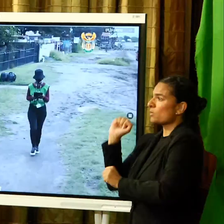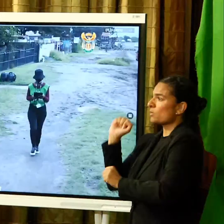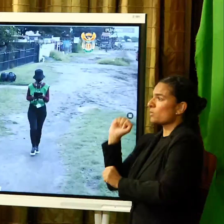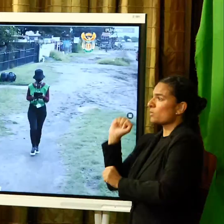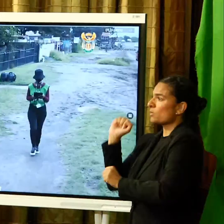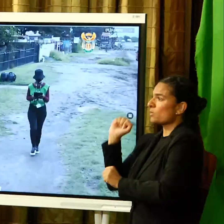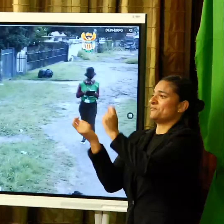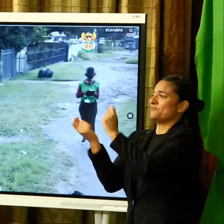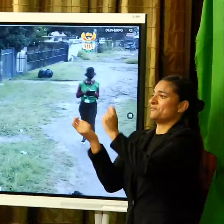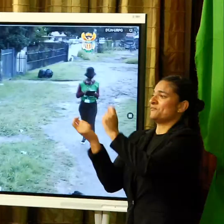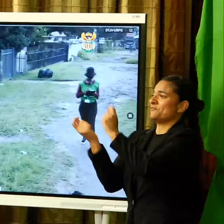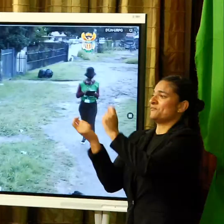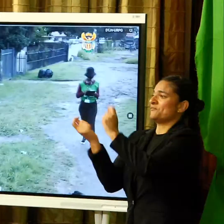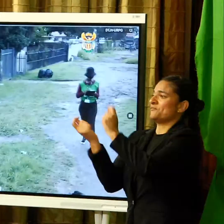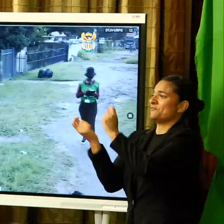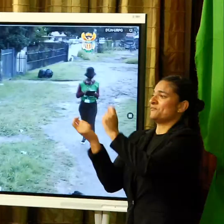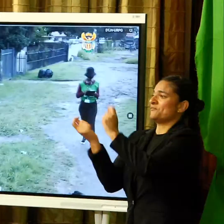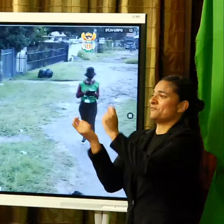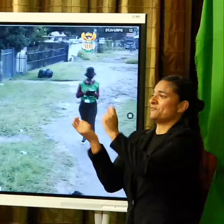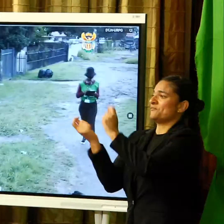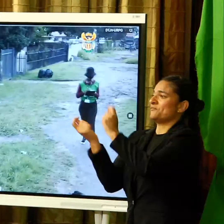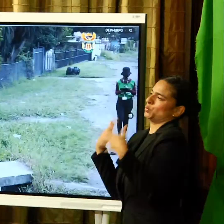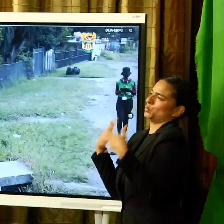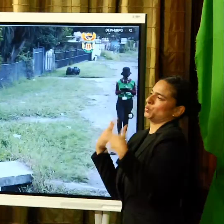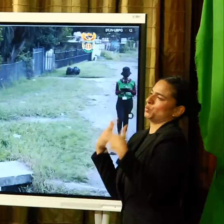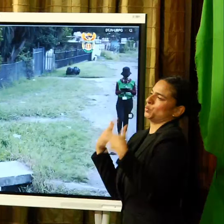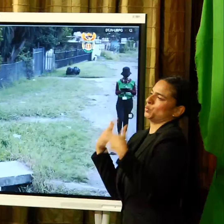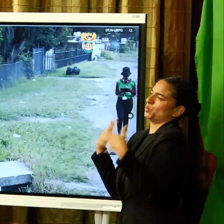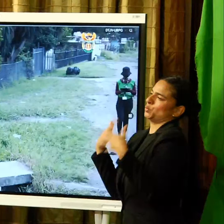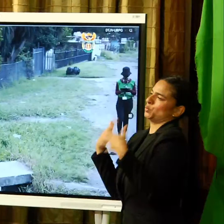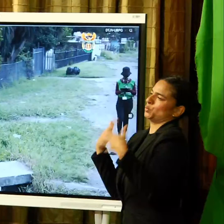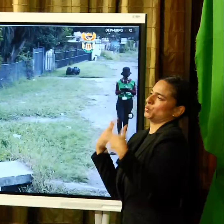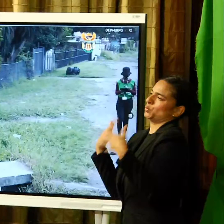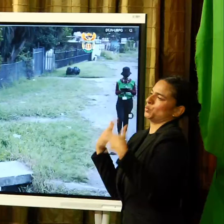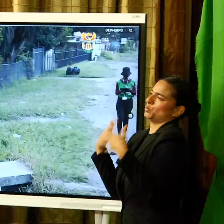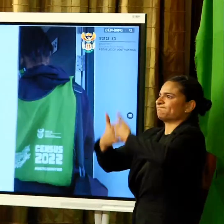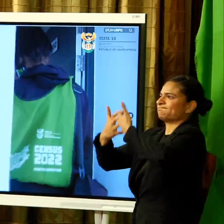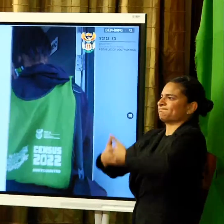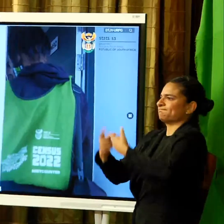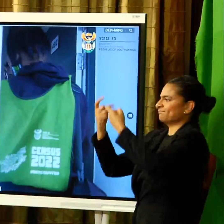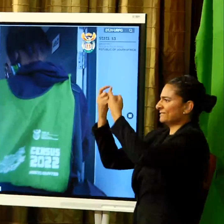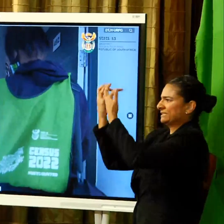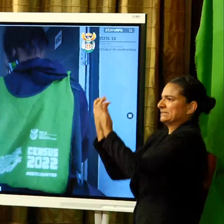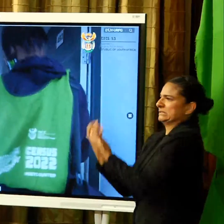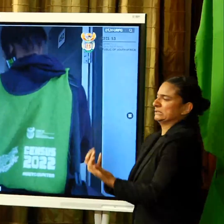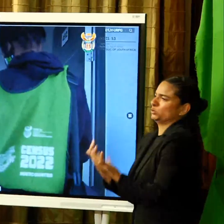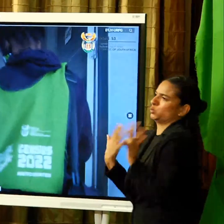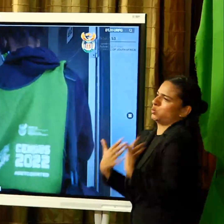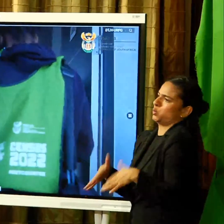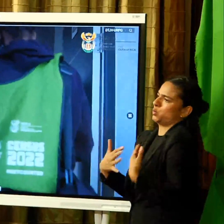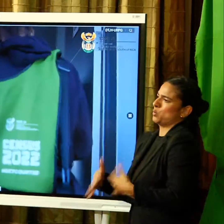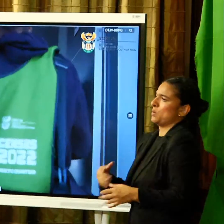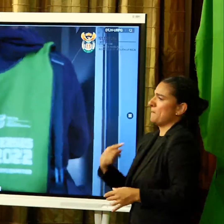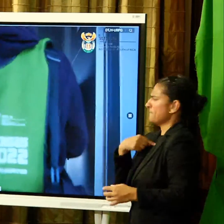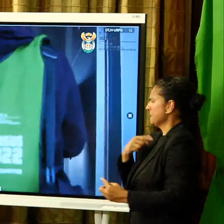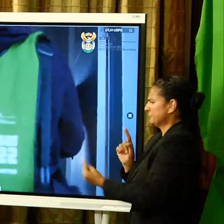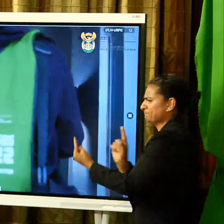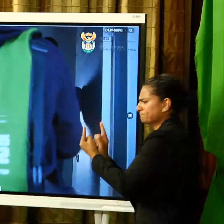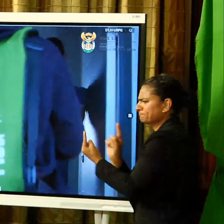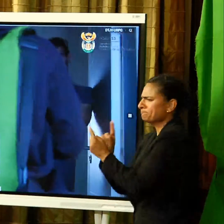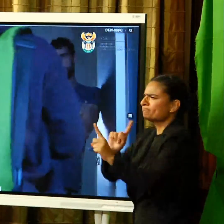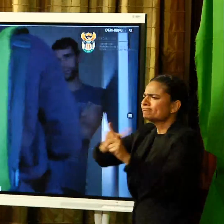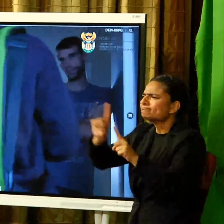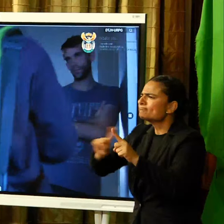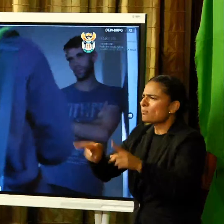digital population count. A multi-mode data collection approach was adopted and used in the collection of information